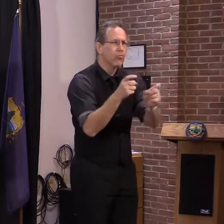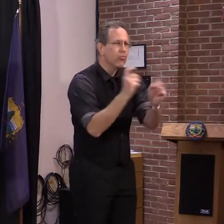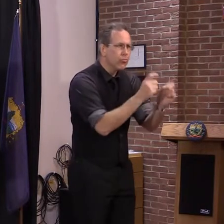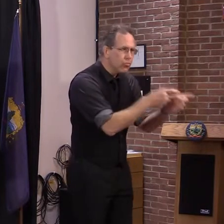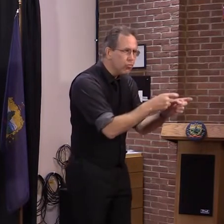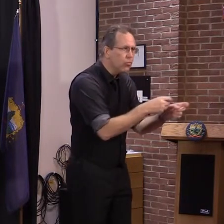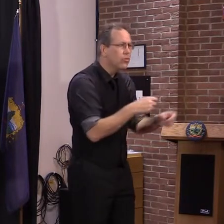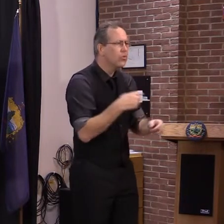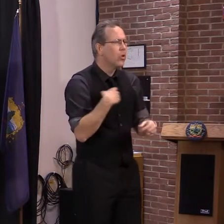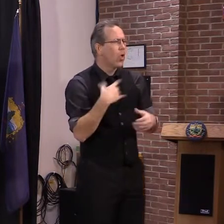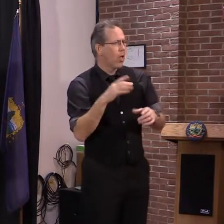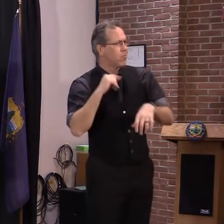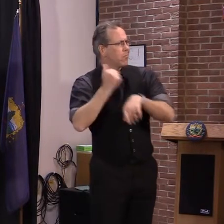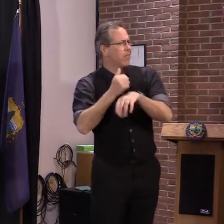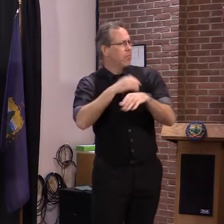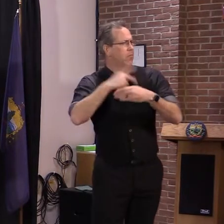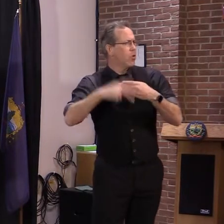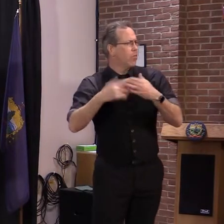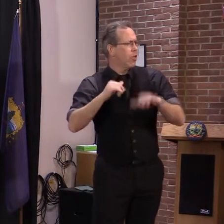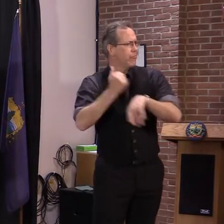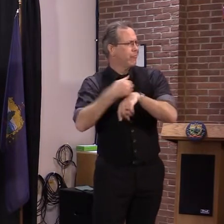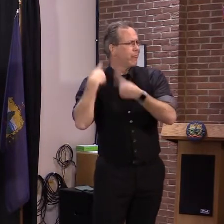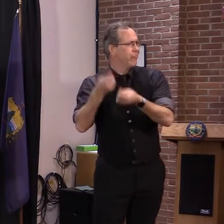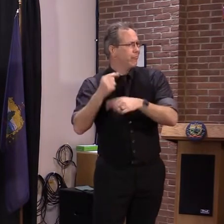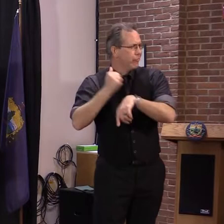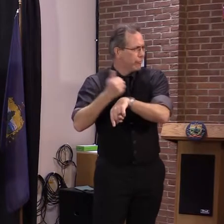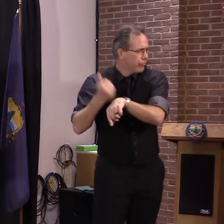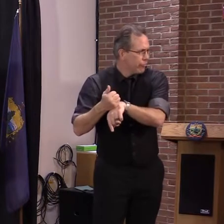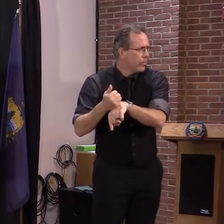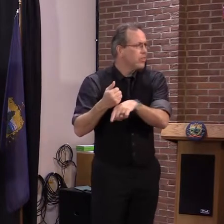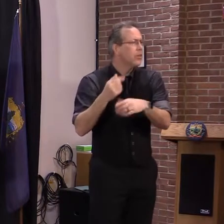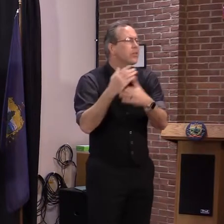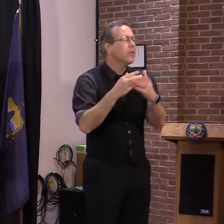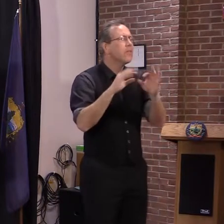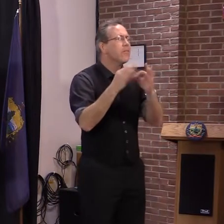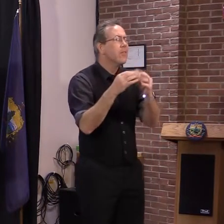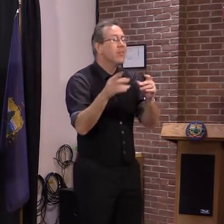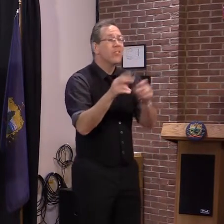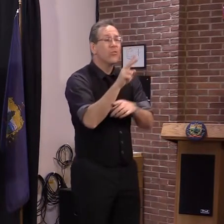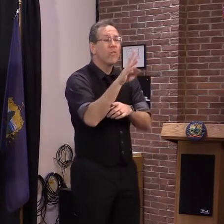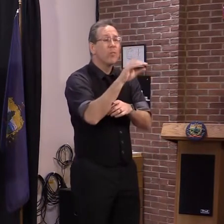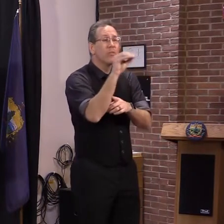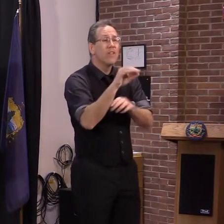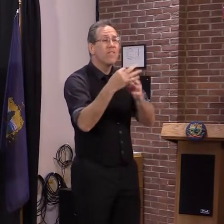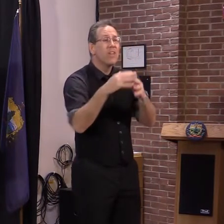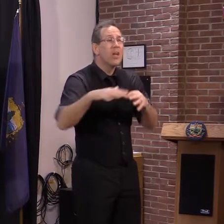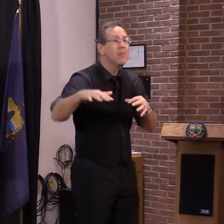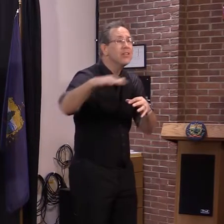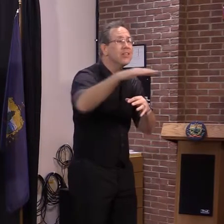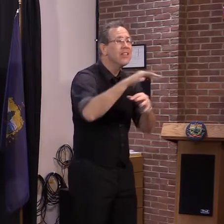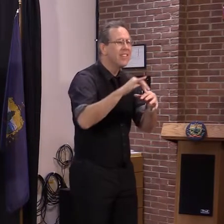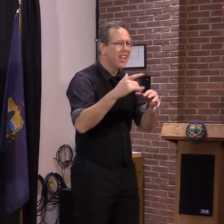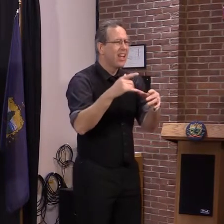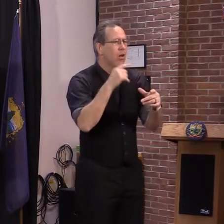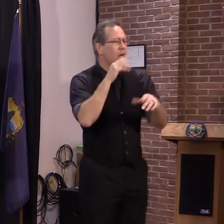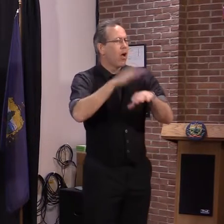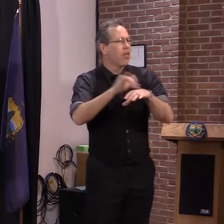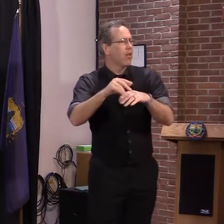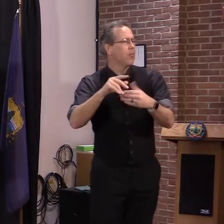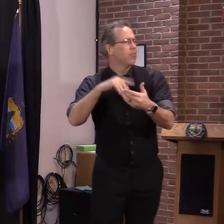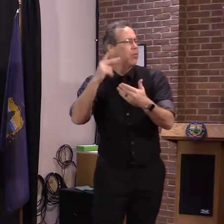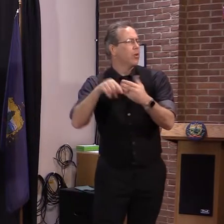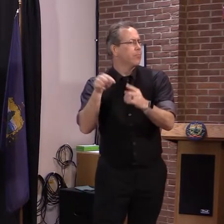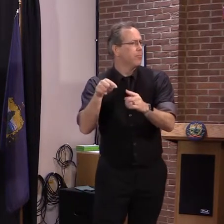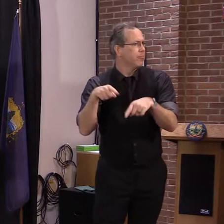credit, most families receive 24% of the federal credit on their Vermont taxes. The governor's proposal would